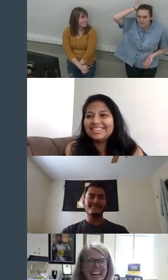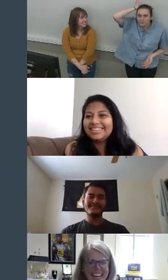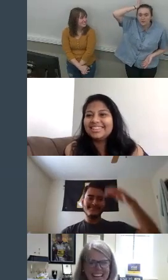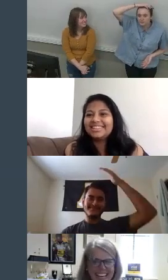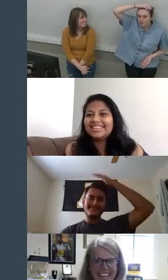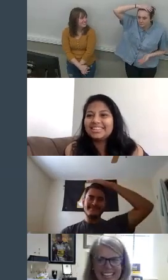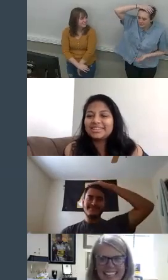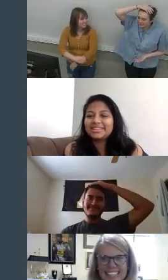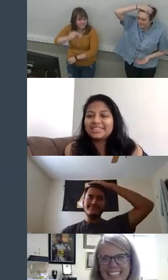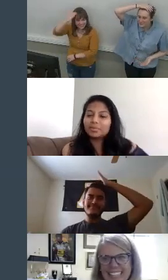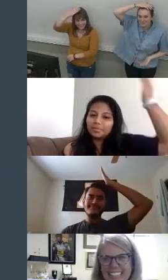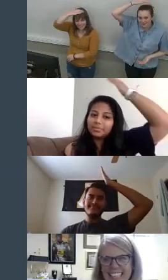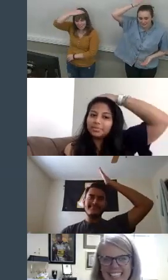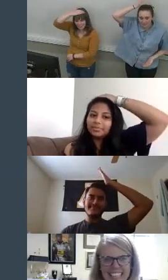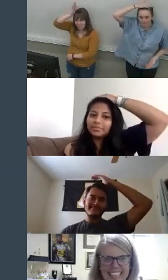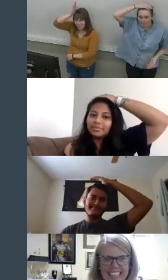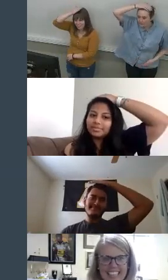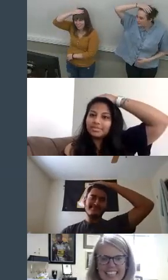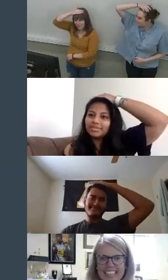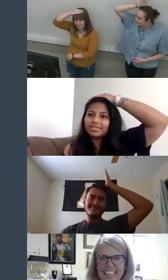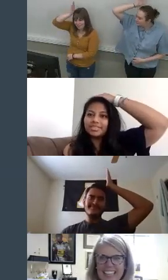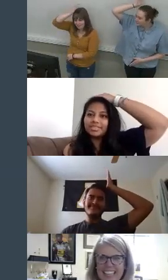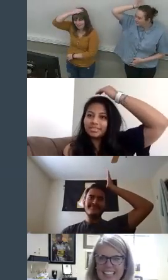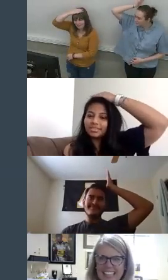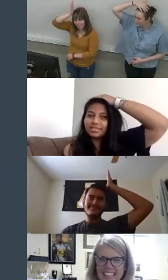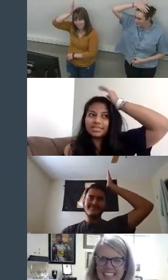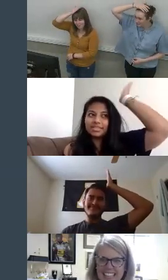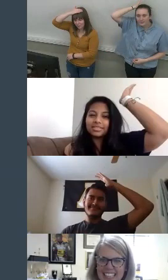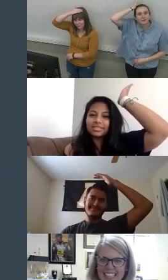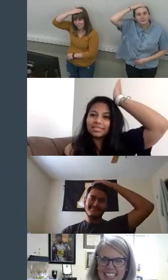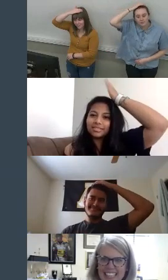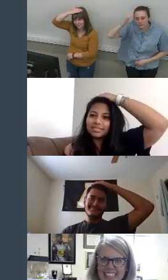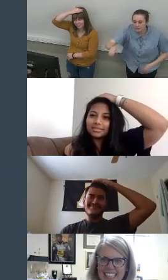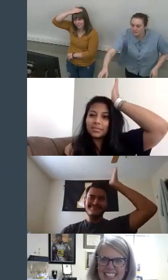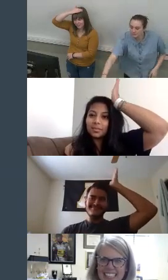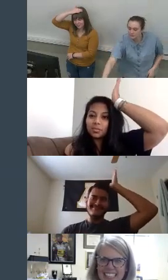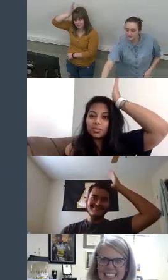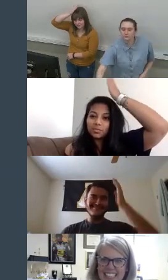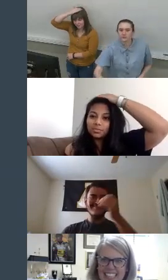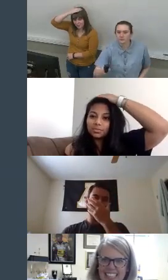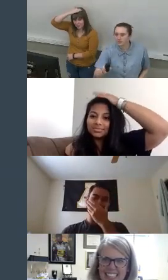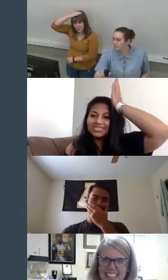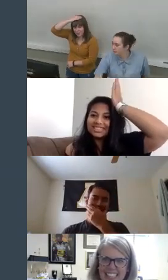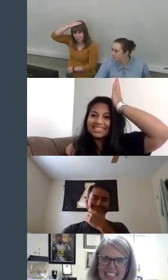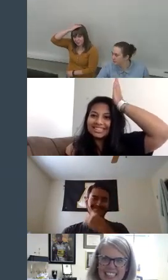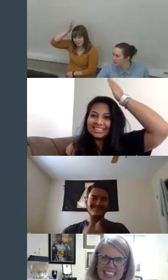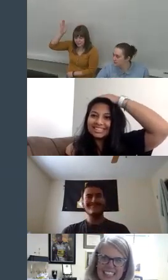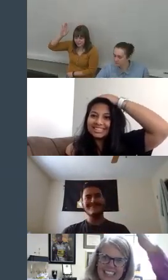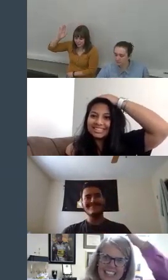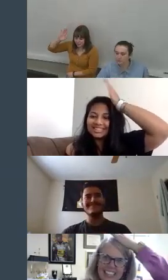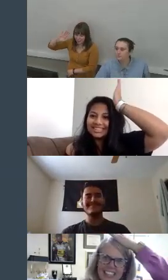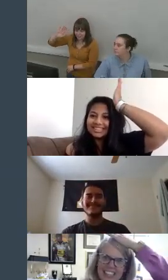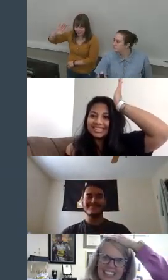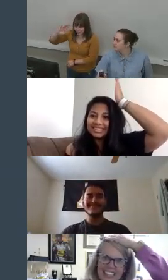is the sign for Donald Trump because of his hair. If you've ever seen his hair flying to the wind. Yep. Oh, I'm too tall for the camera. Because